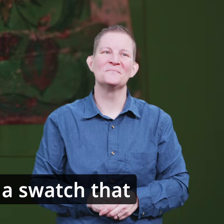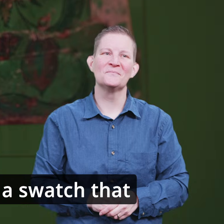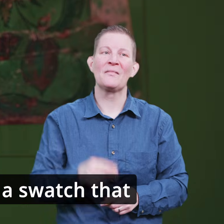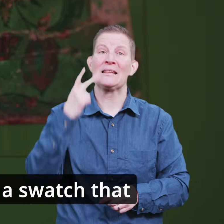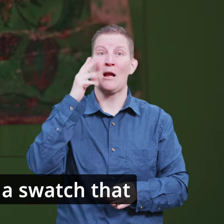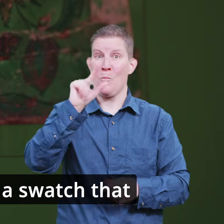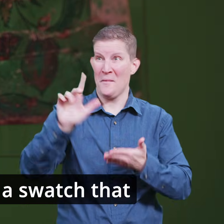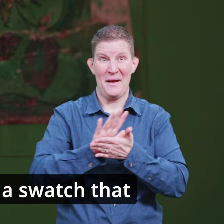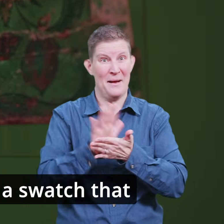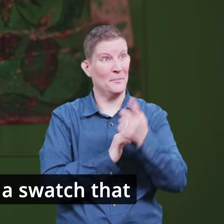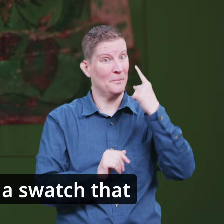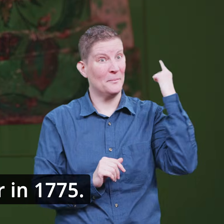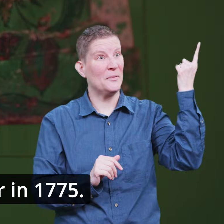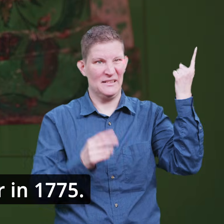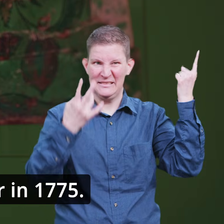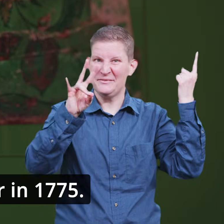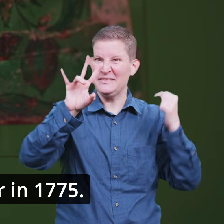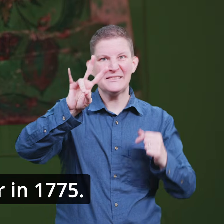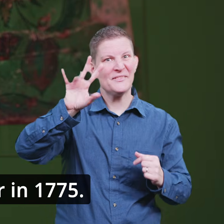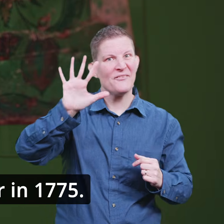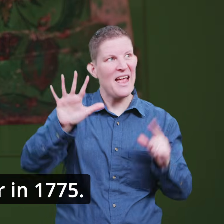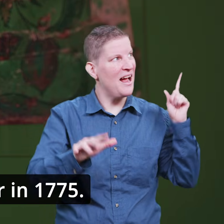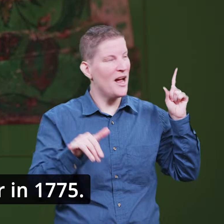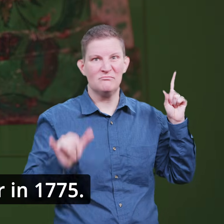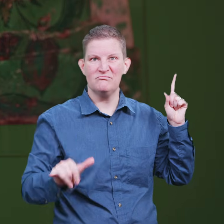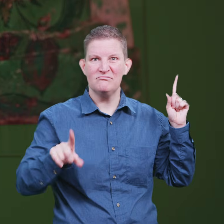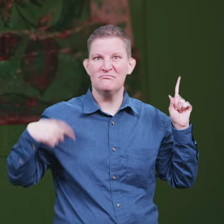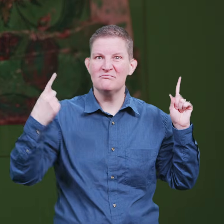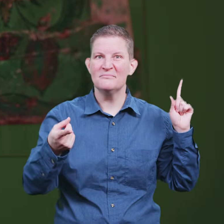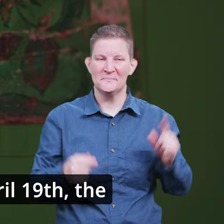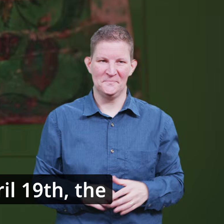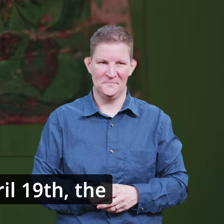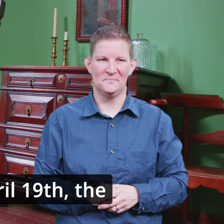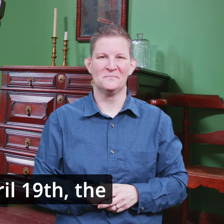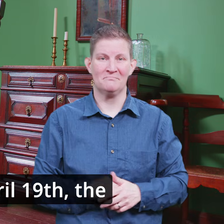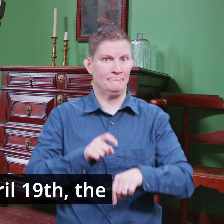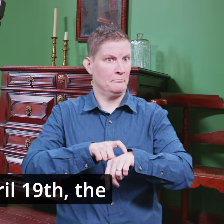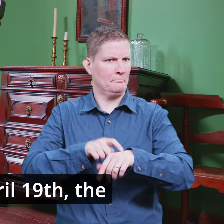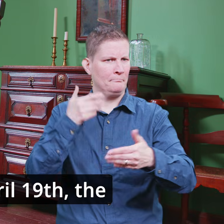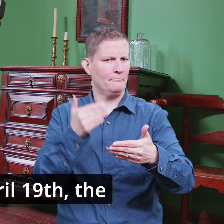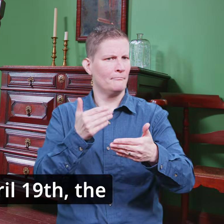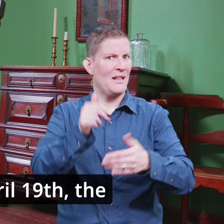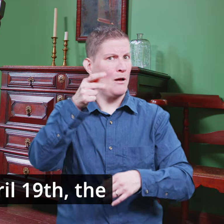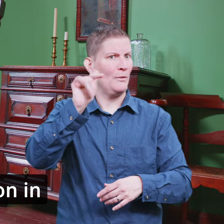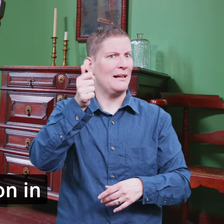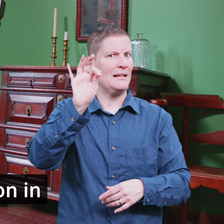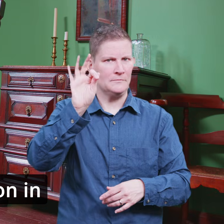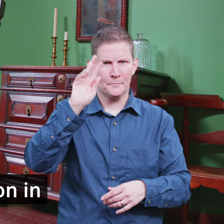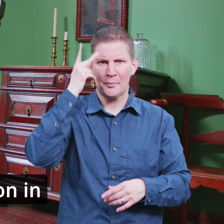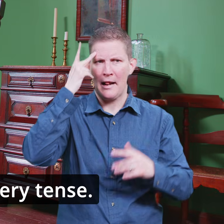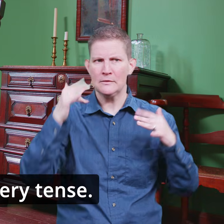On the wall over there is a swatch that shows the wallpaper in 1775. As we got closer to April 19th, the